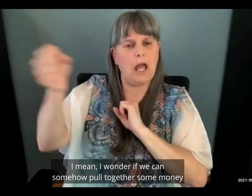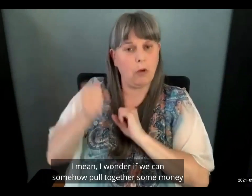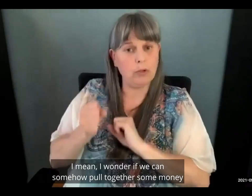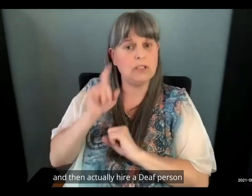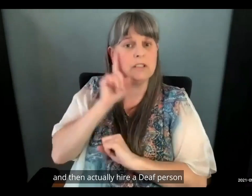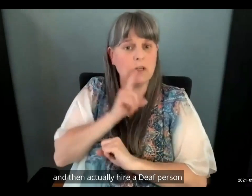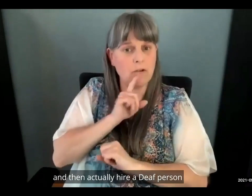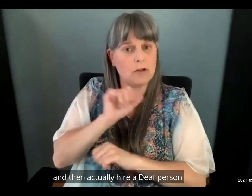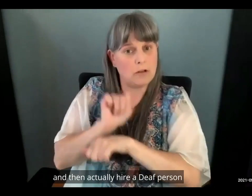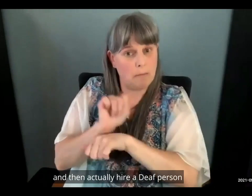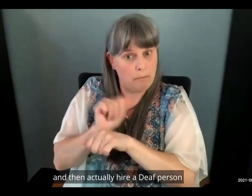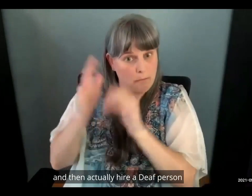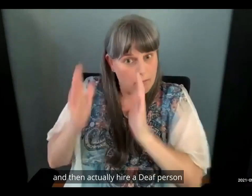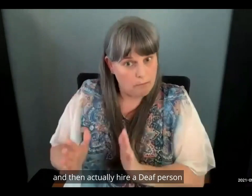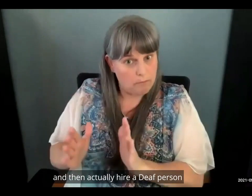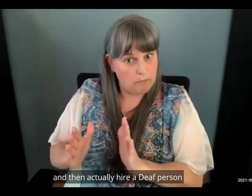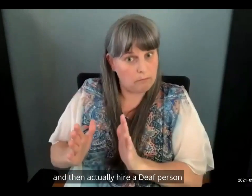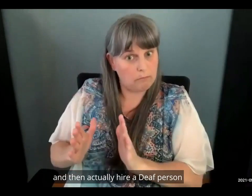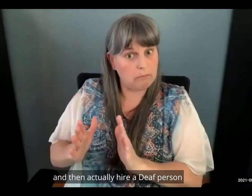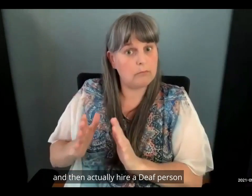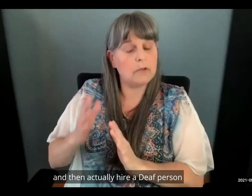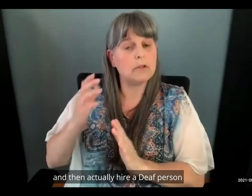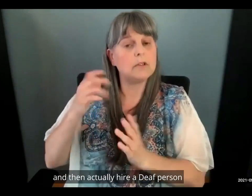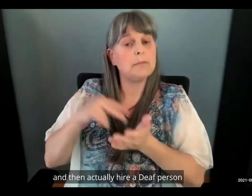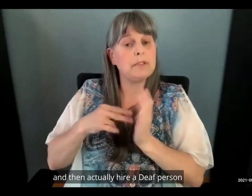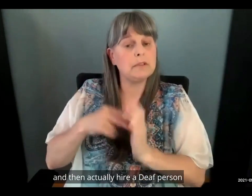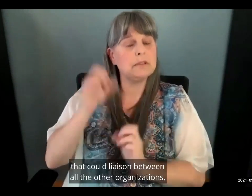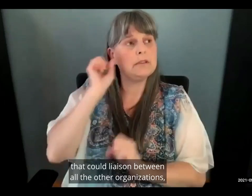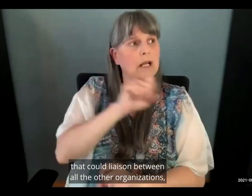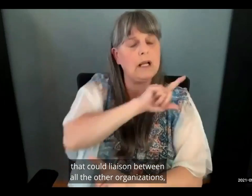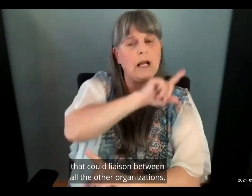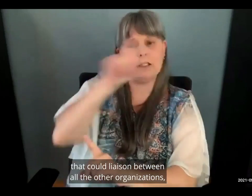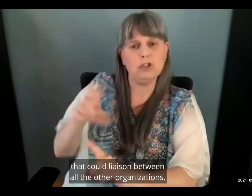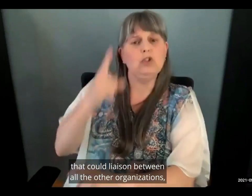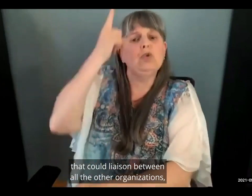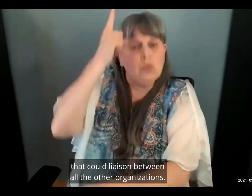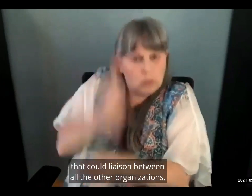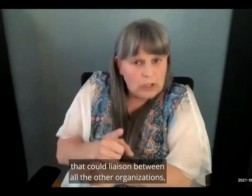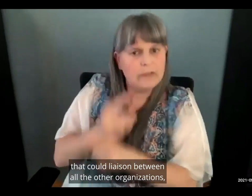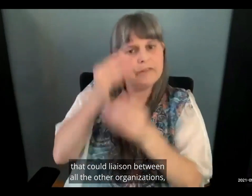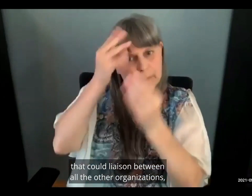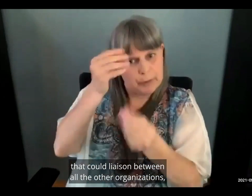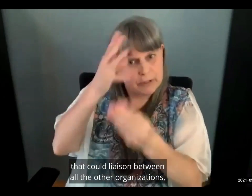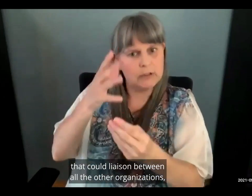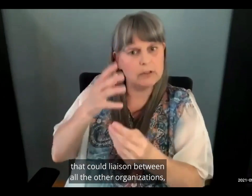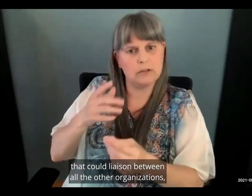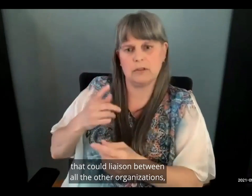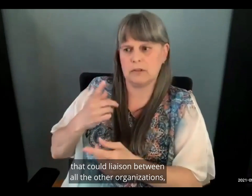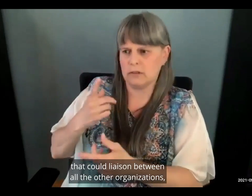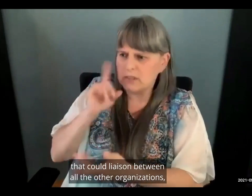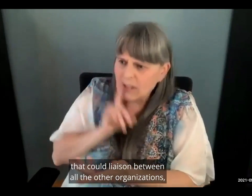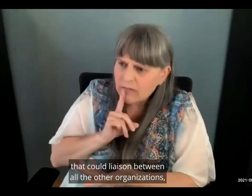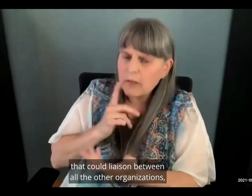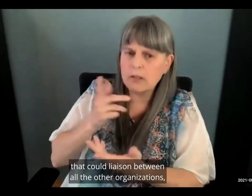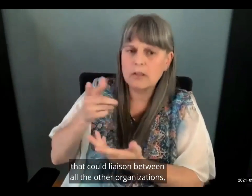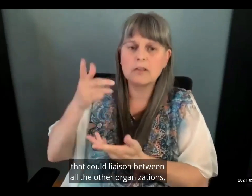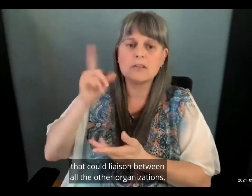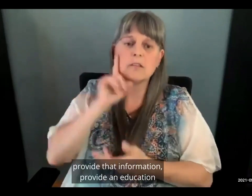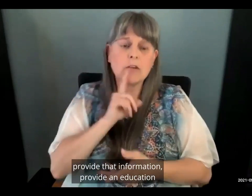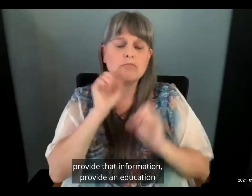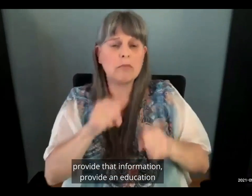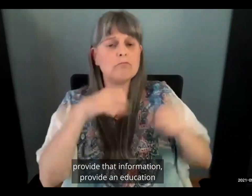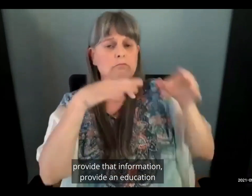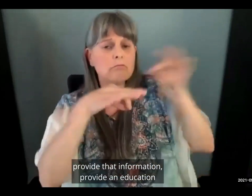money and then actually hire a deaf person that could liaison between all the other